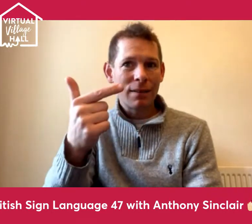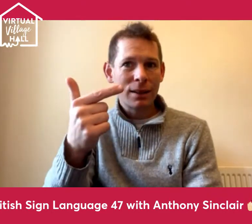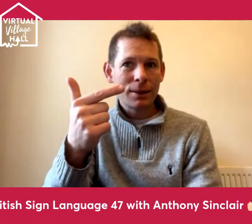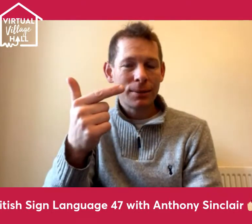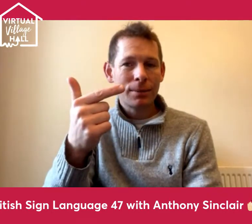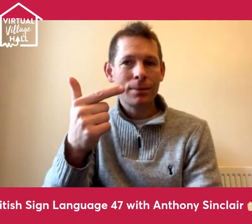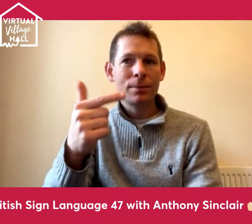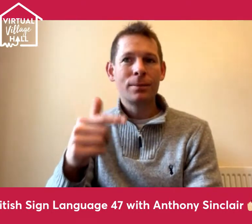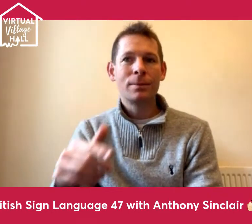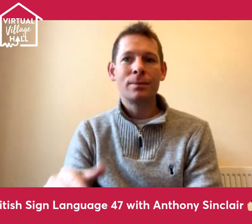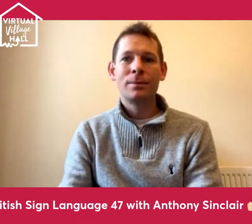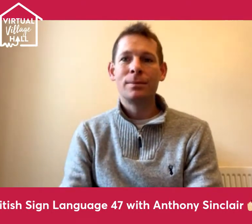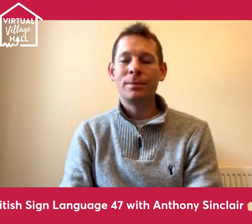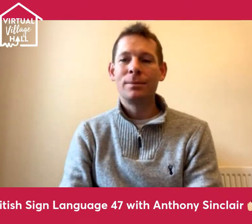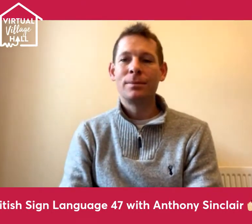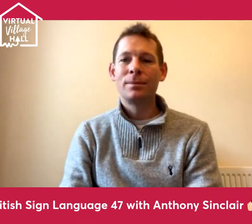Number 7.